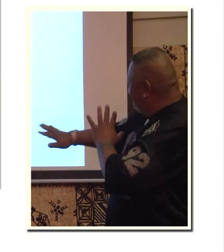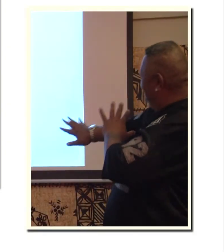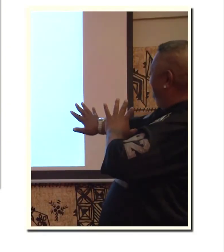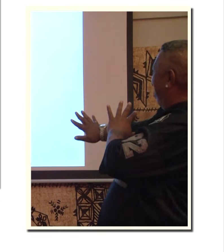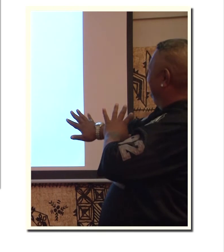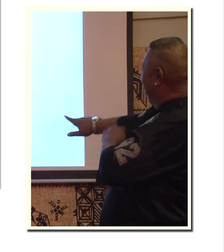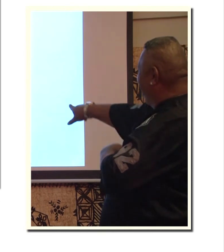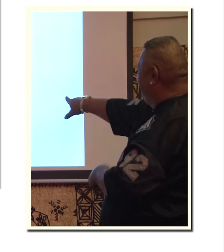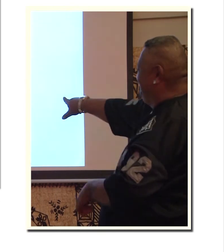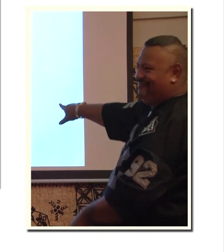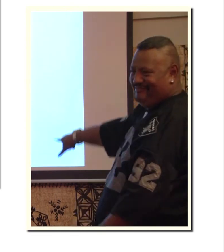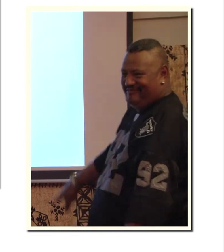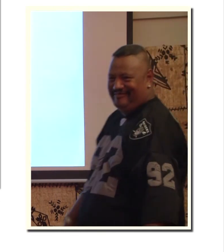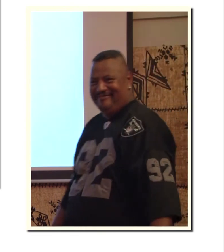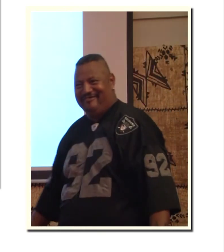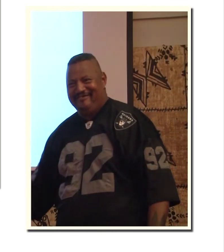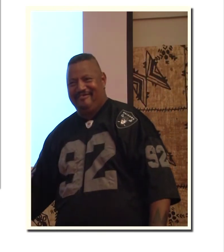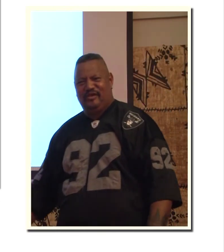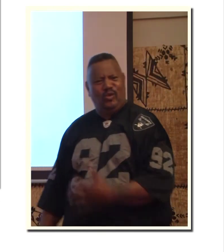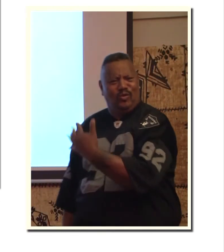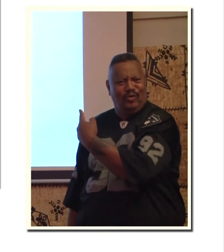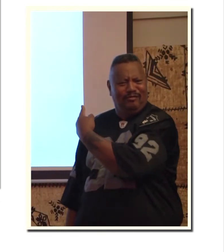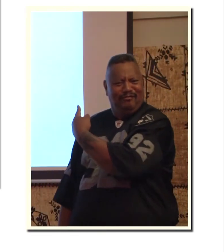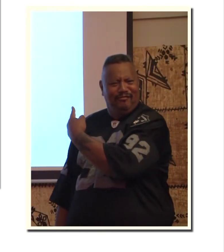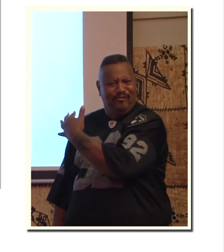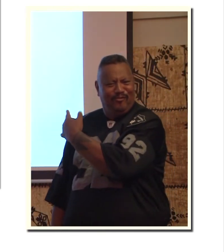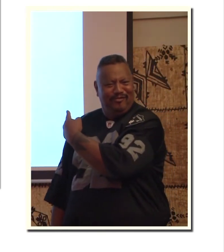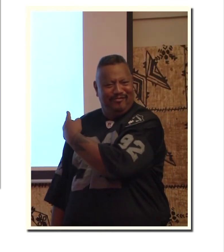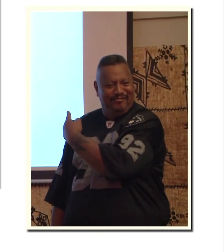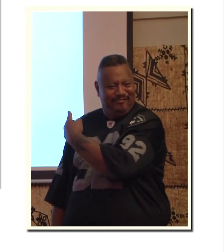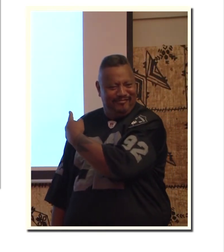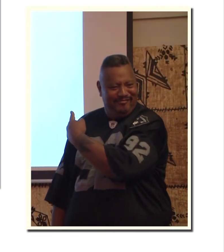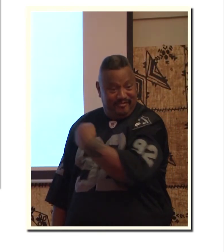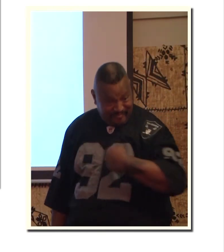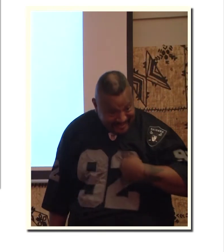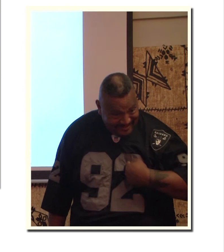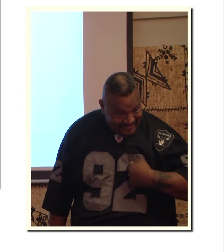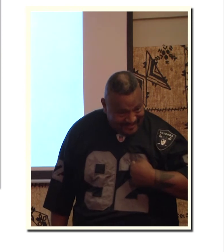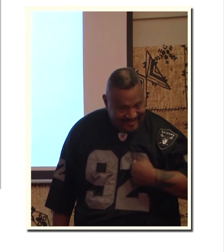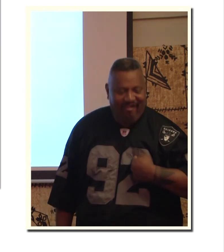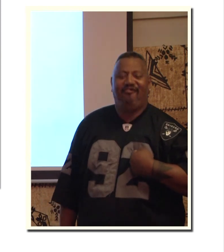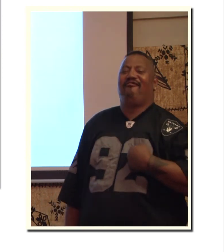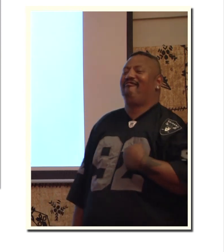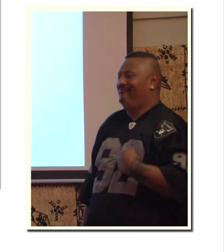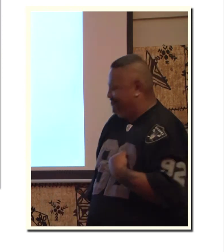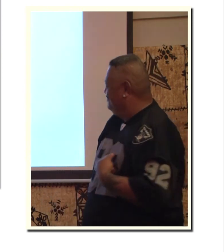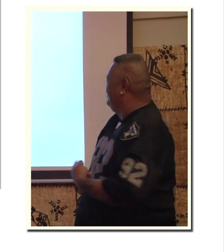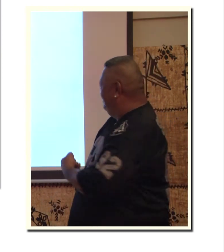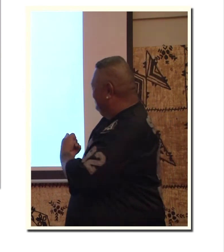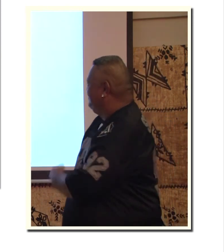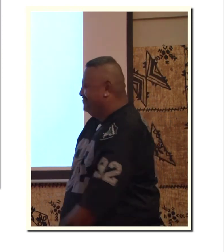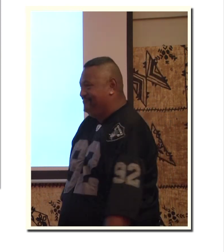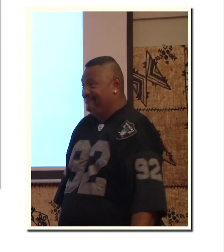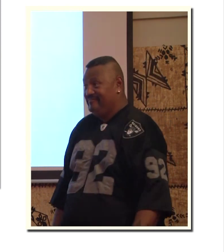Oh, who's that handsome young fella? Who is that? Me? Me, you